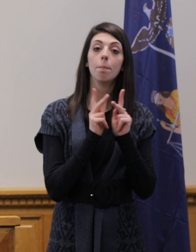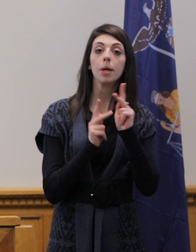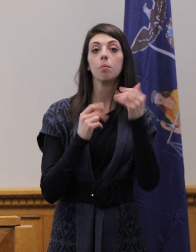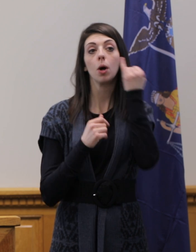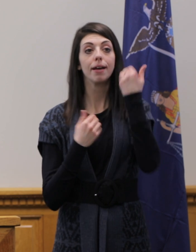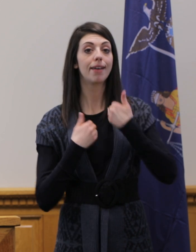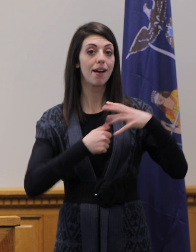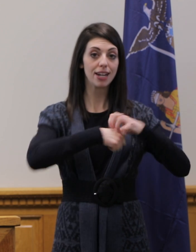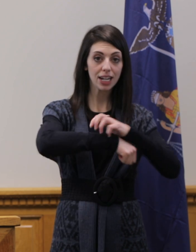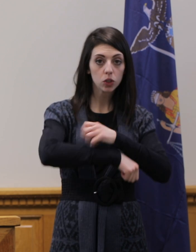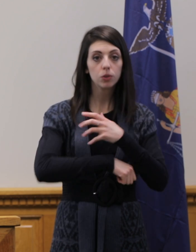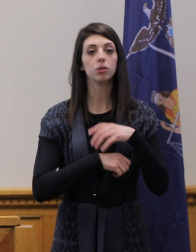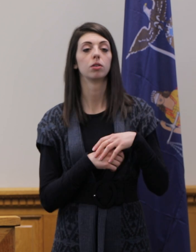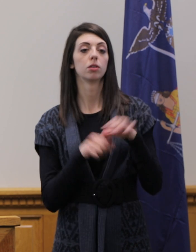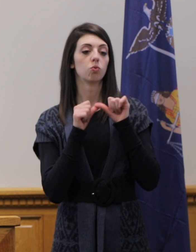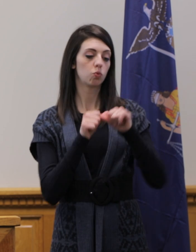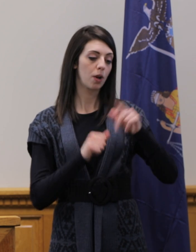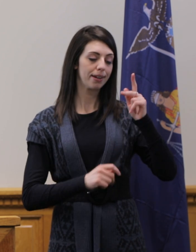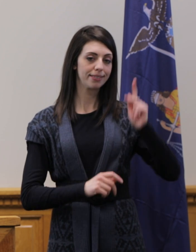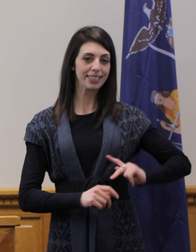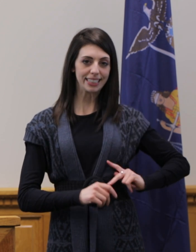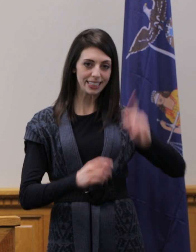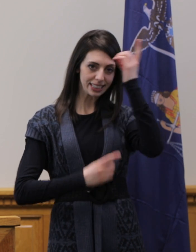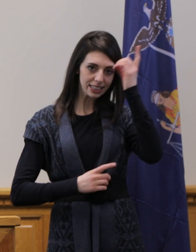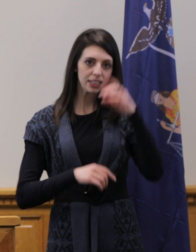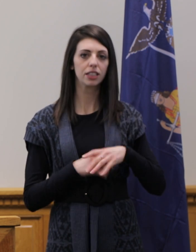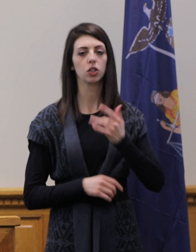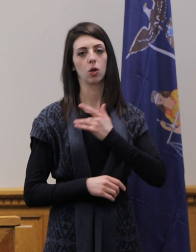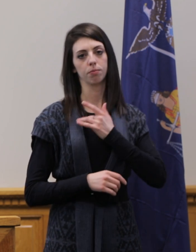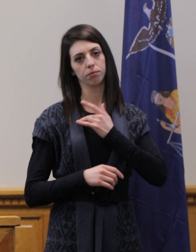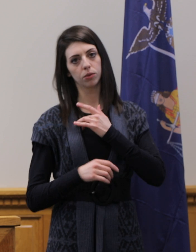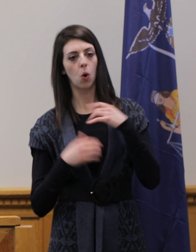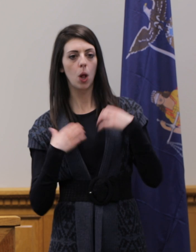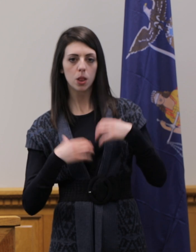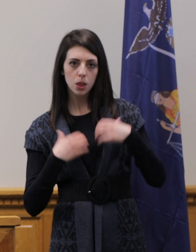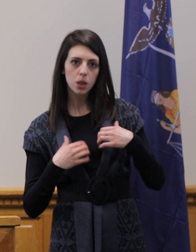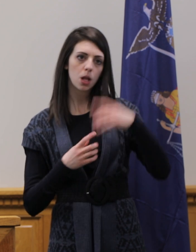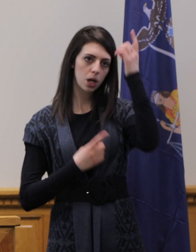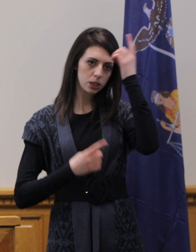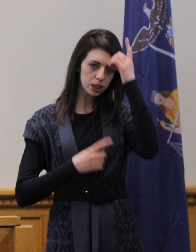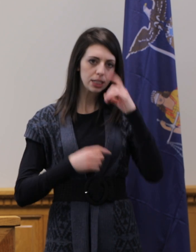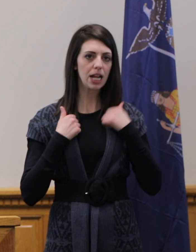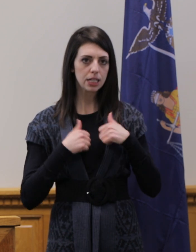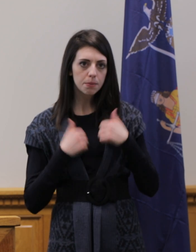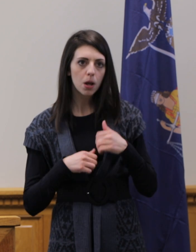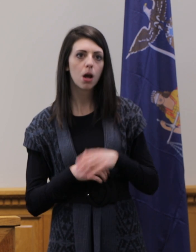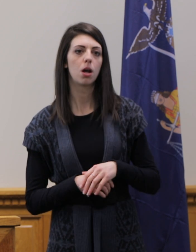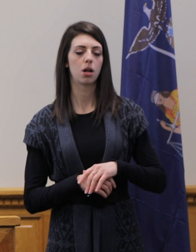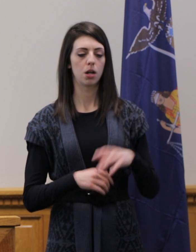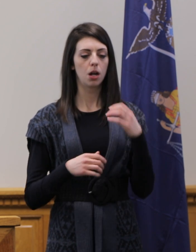with cancer, chronic kidney disease, pulmonary disease, asthma,